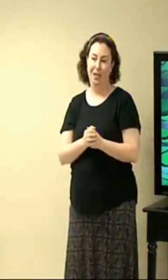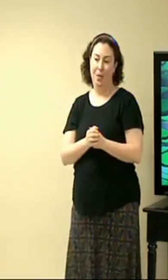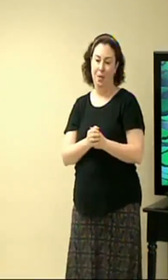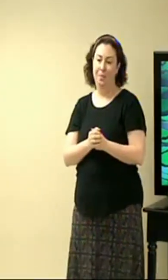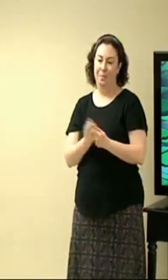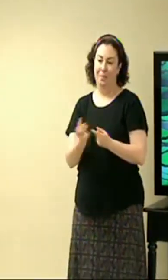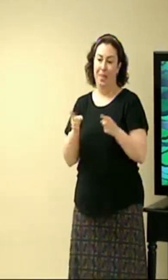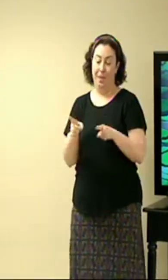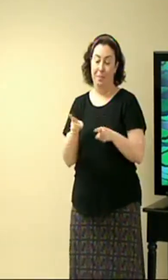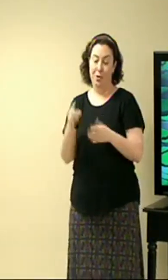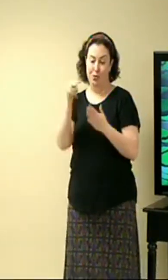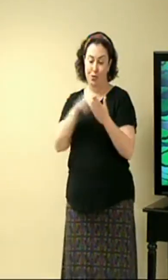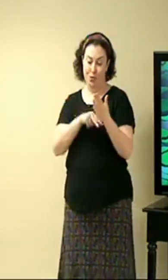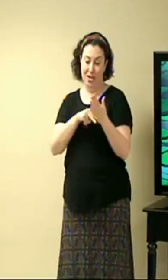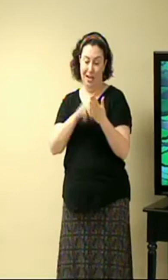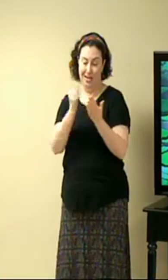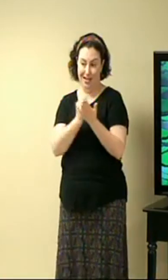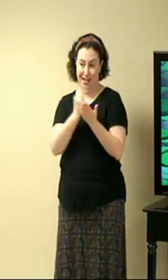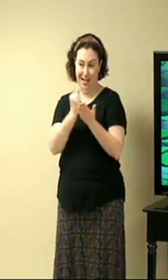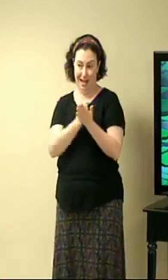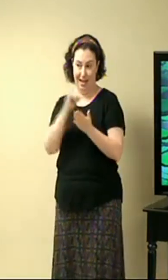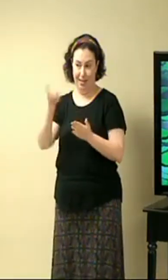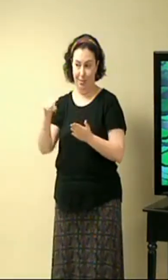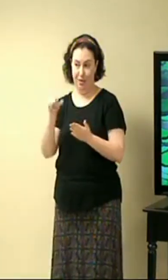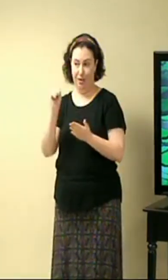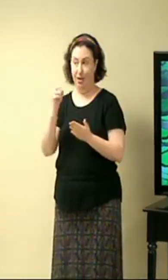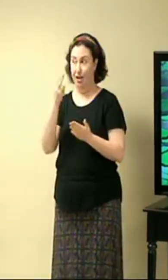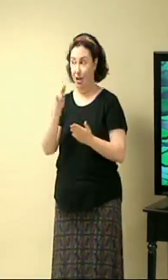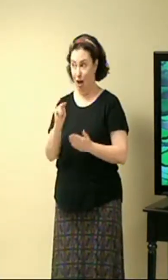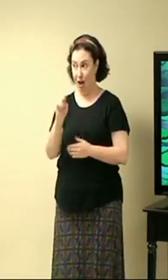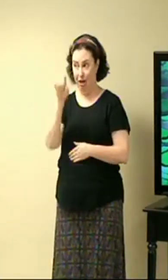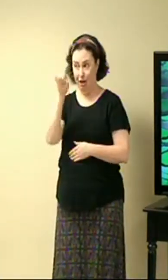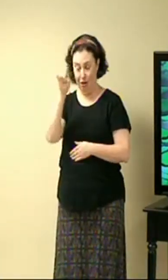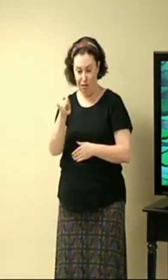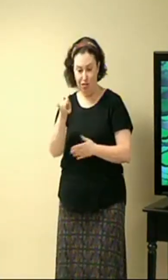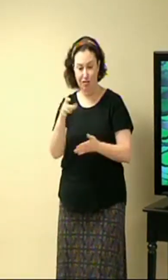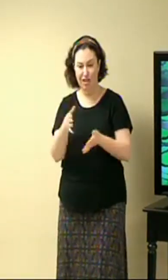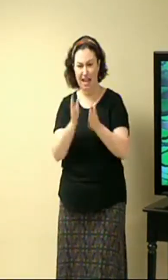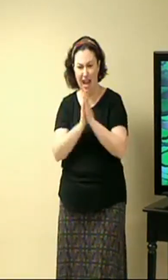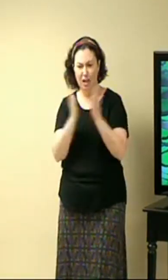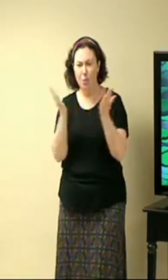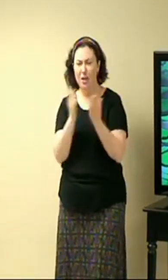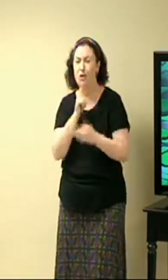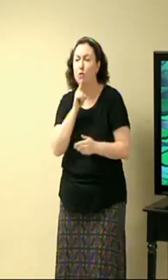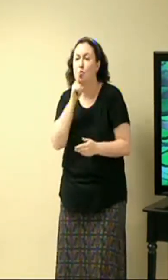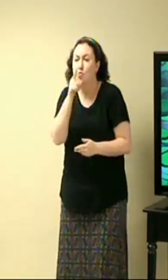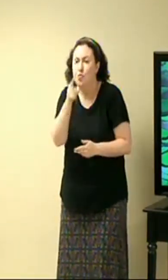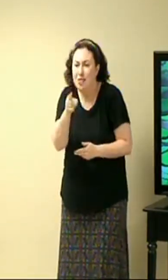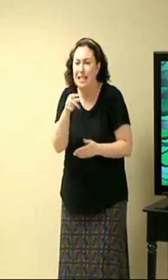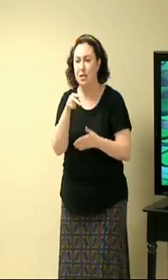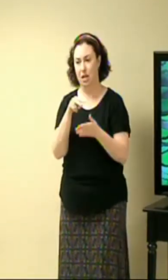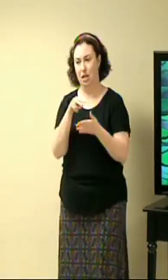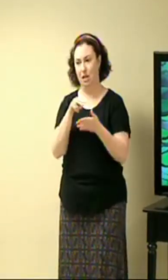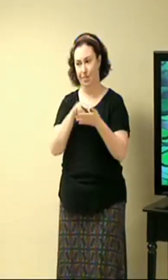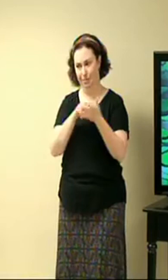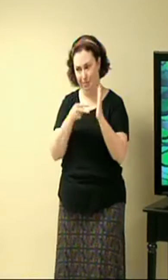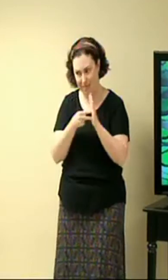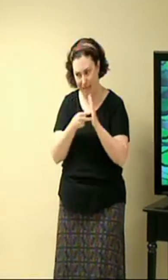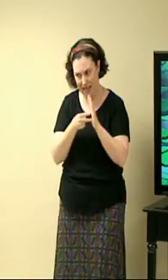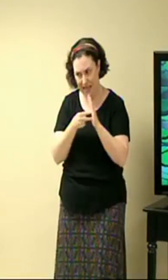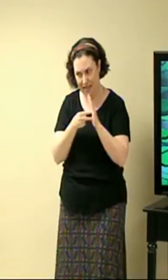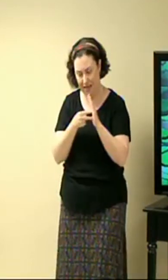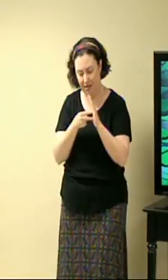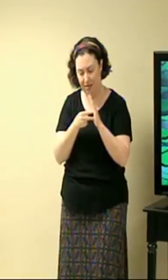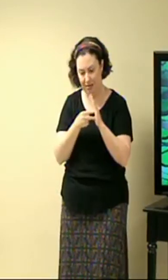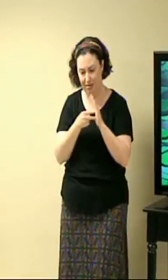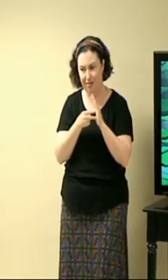have to ask the question, what does this mean below the surface? What is John trying to get at here? And friends, I believe Jesus entering into